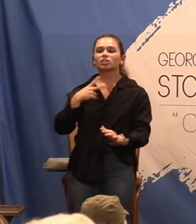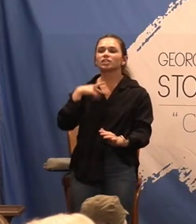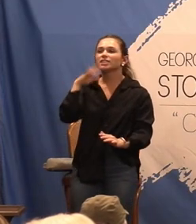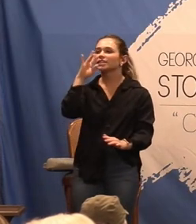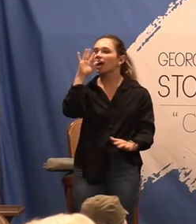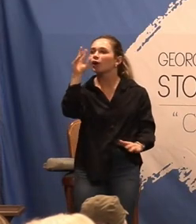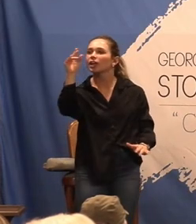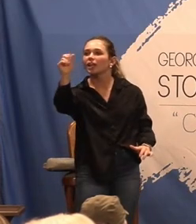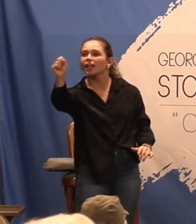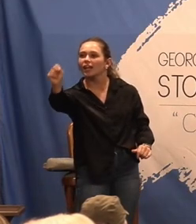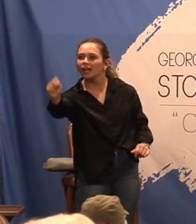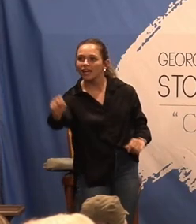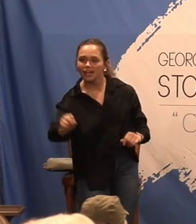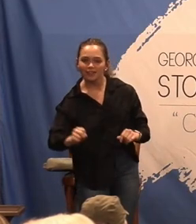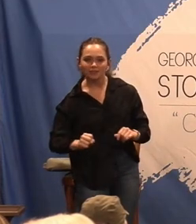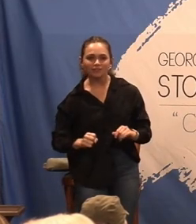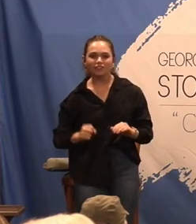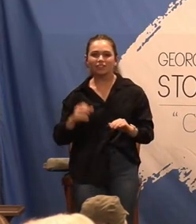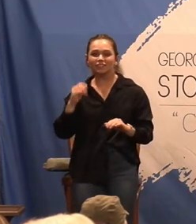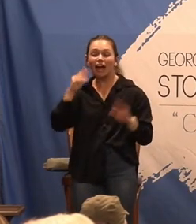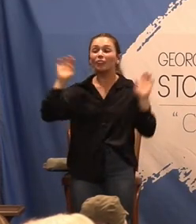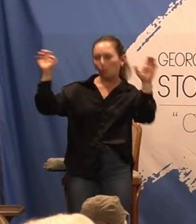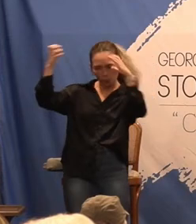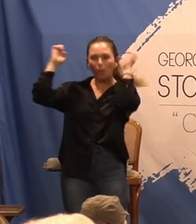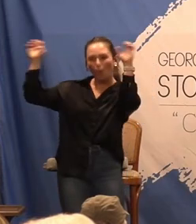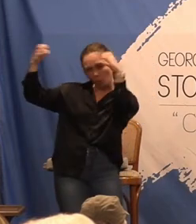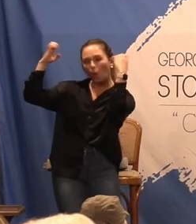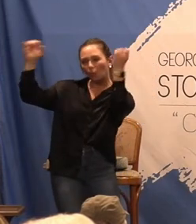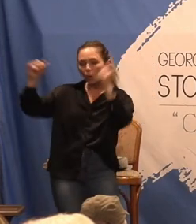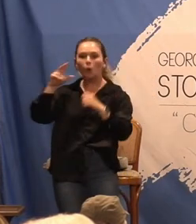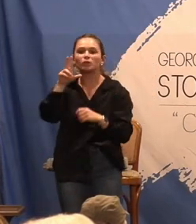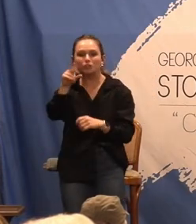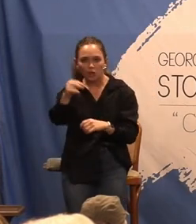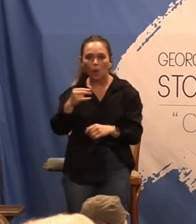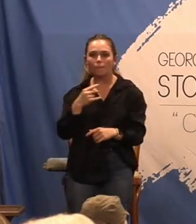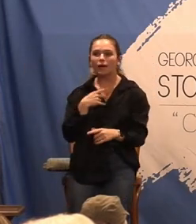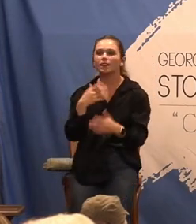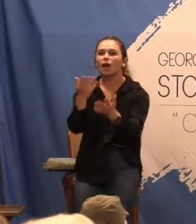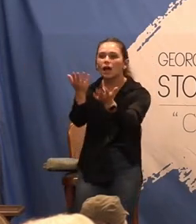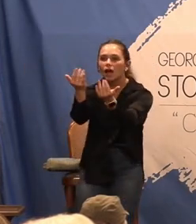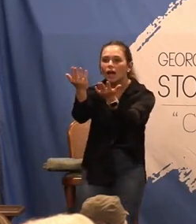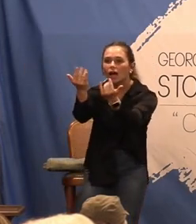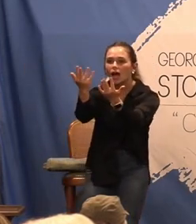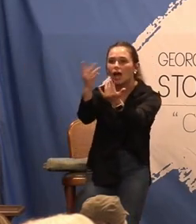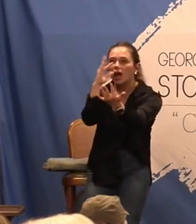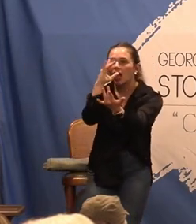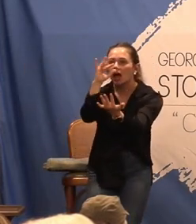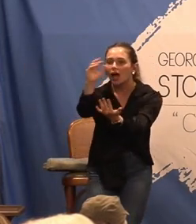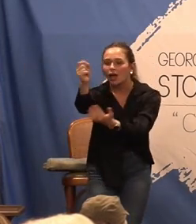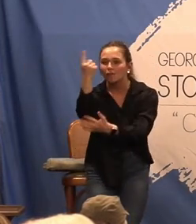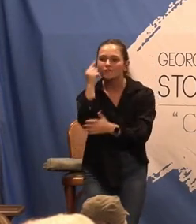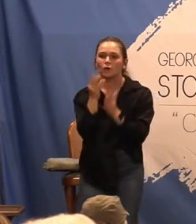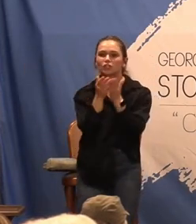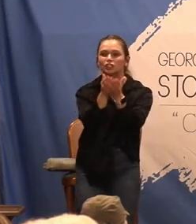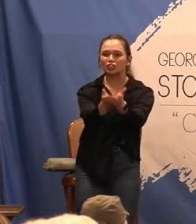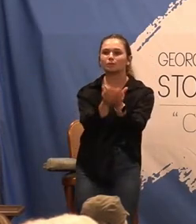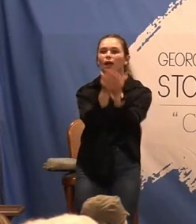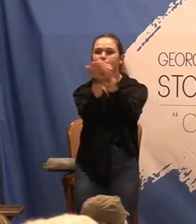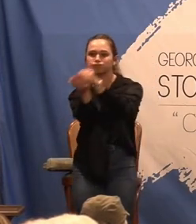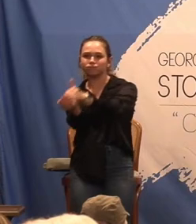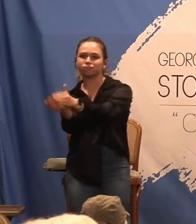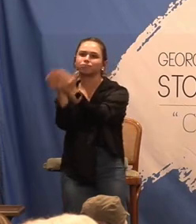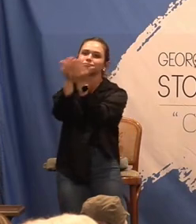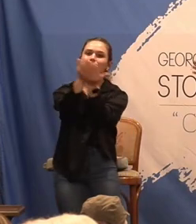siren. Like not the woo, woo, woo, but you know, like the siren that calls to ships that are tossing out